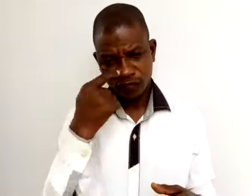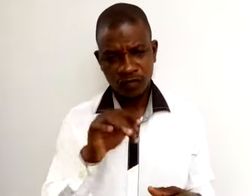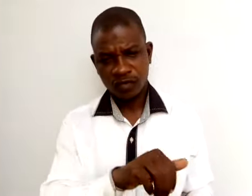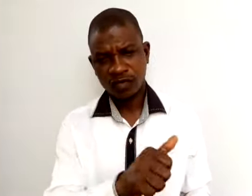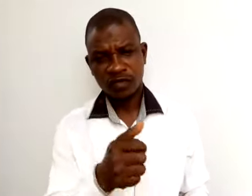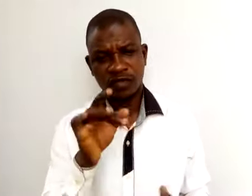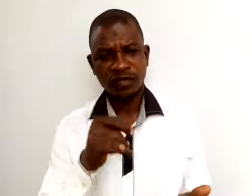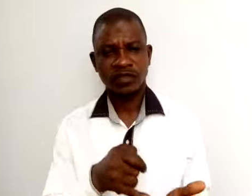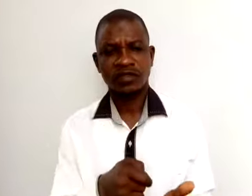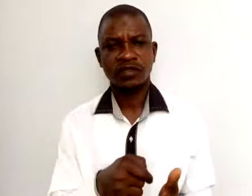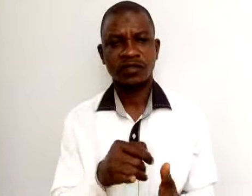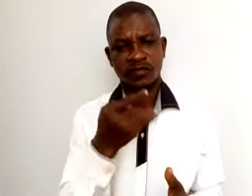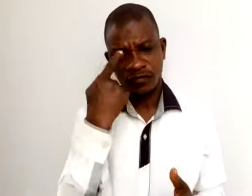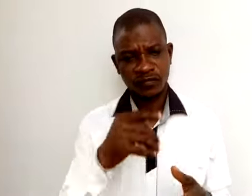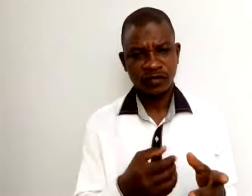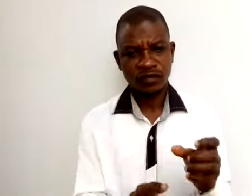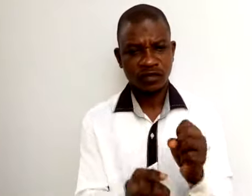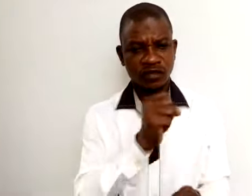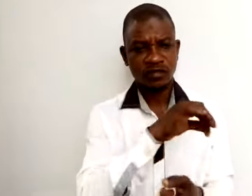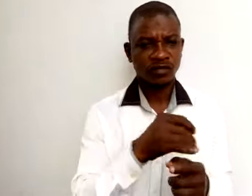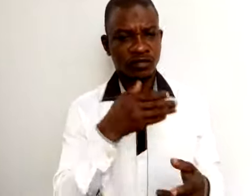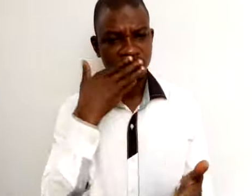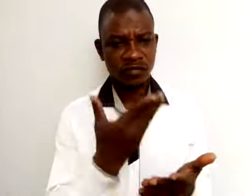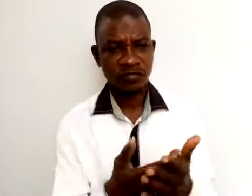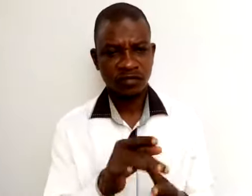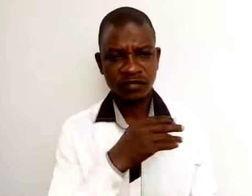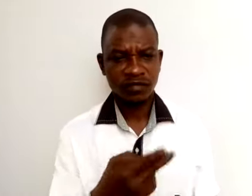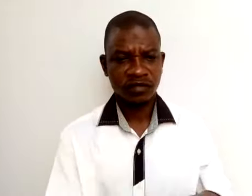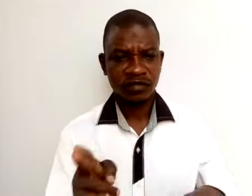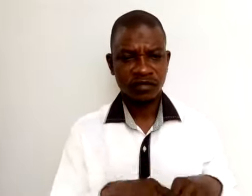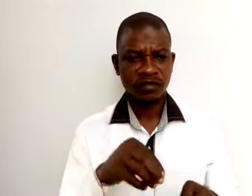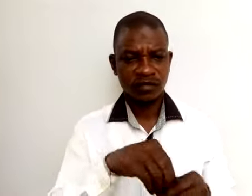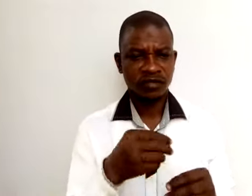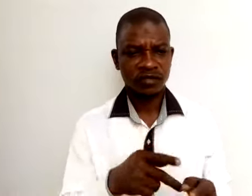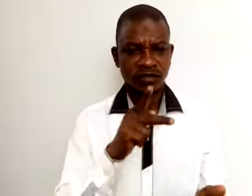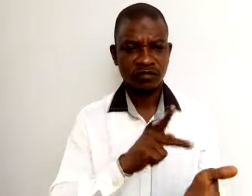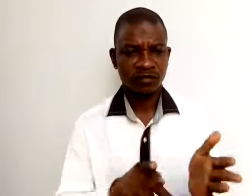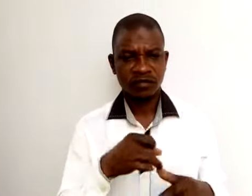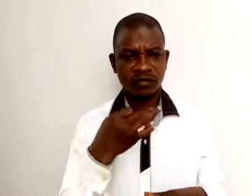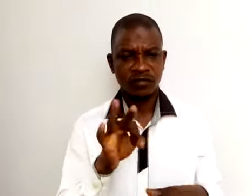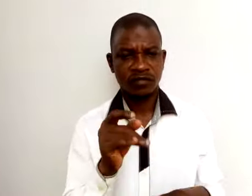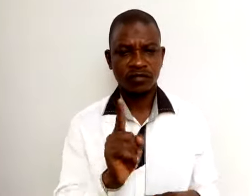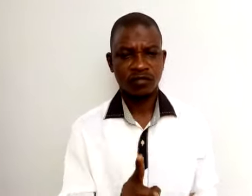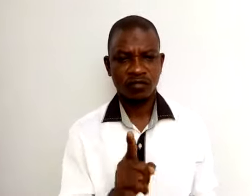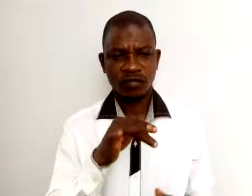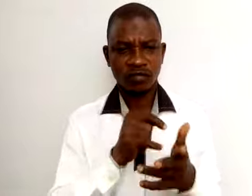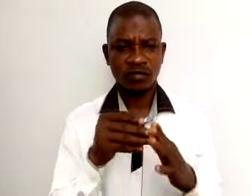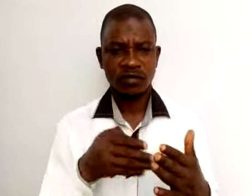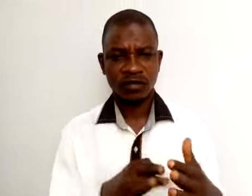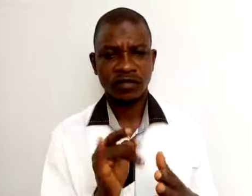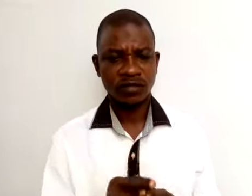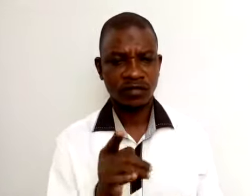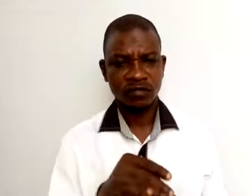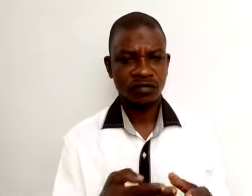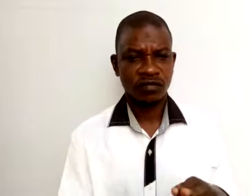it. For substitute goods, an increase in the price of one will lead to an increase in the